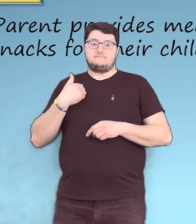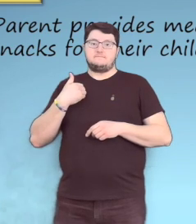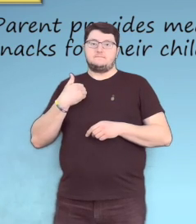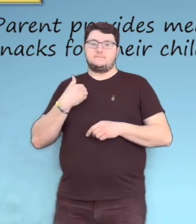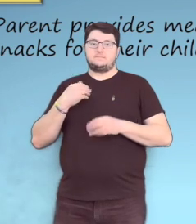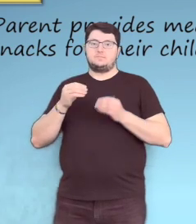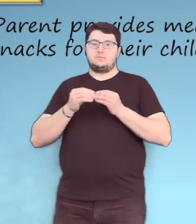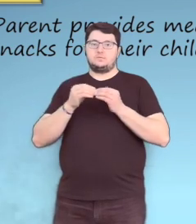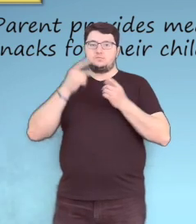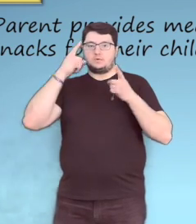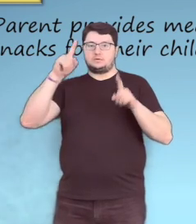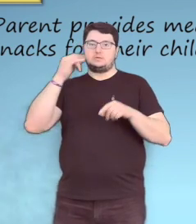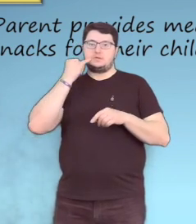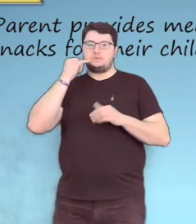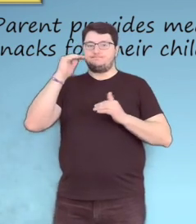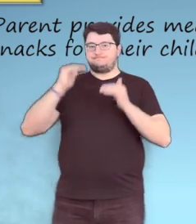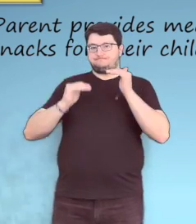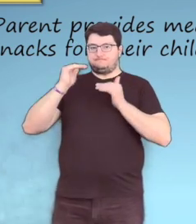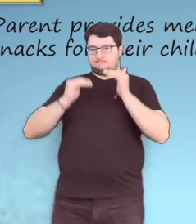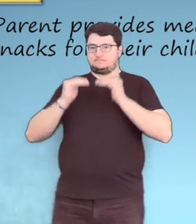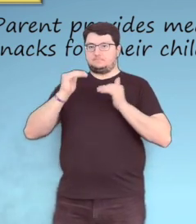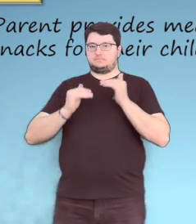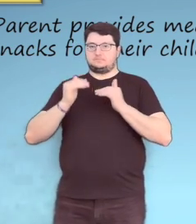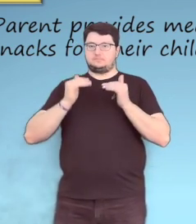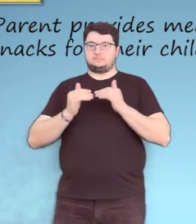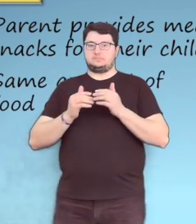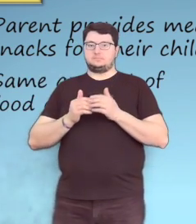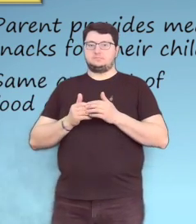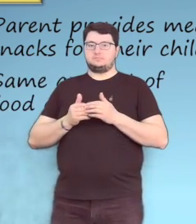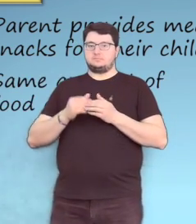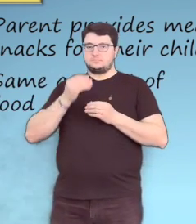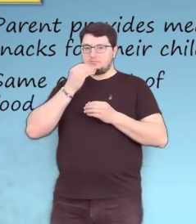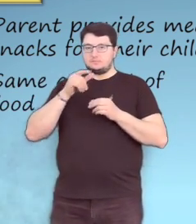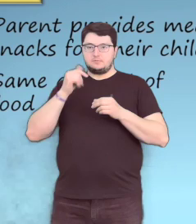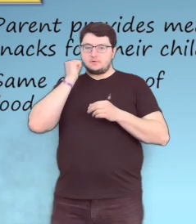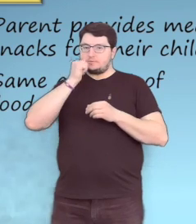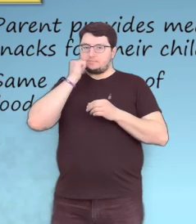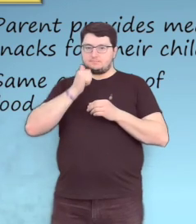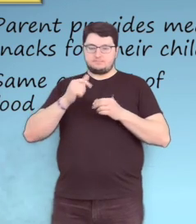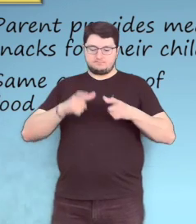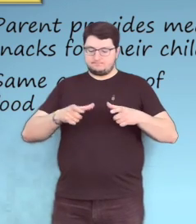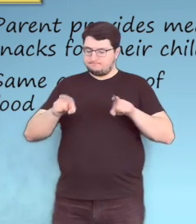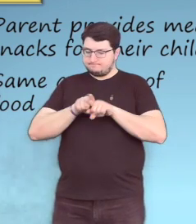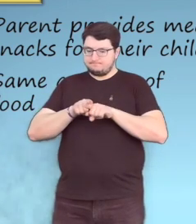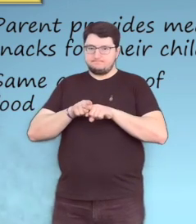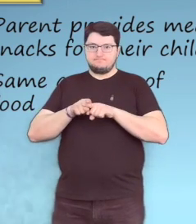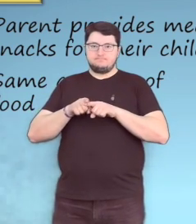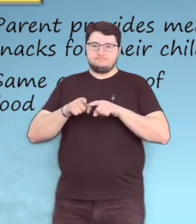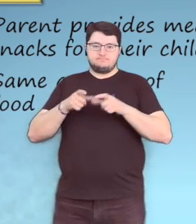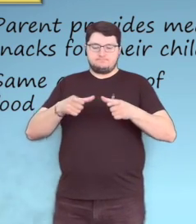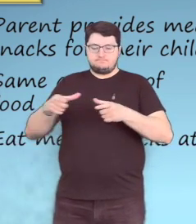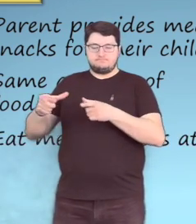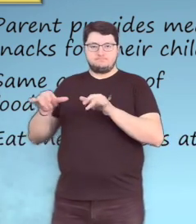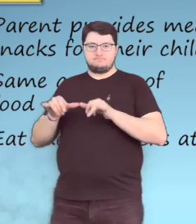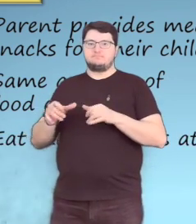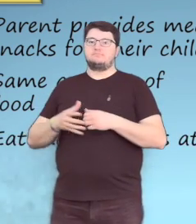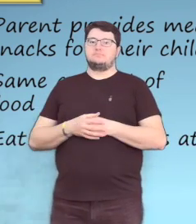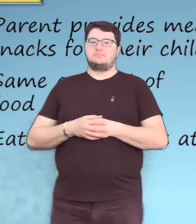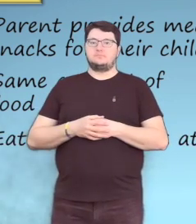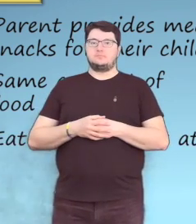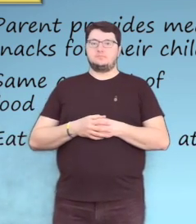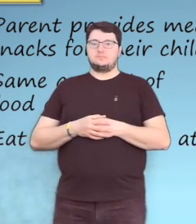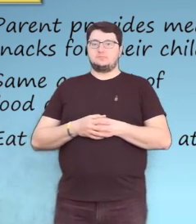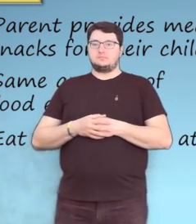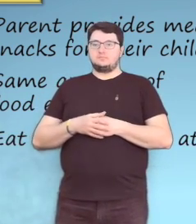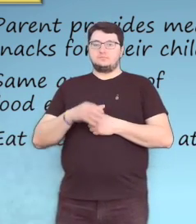success in maintaining a healthy glucose level if they eat the same amount of food each day and eat meals and snacks